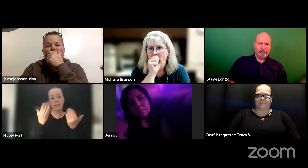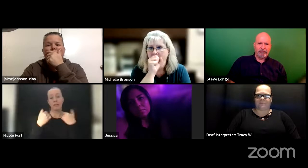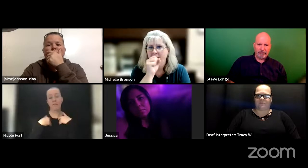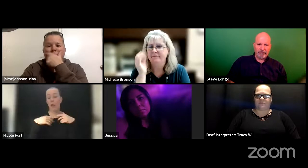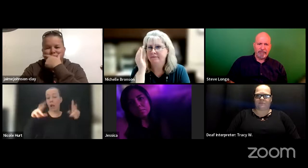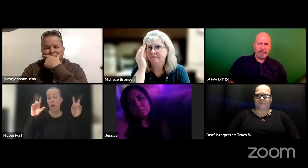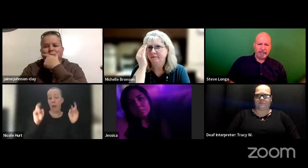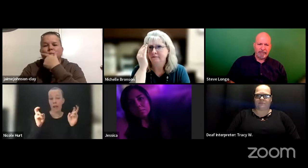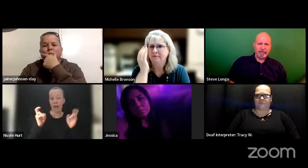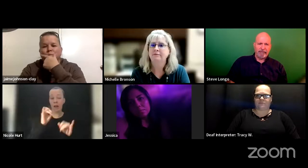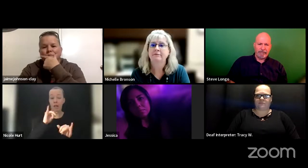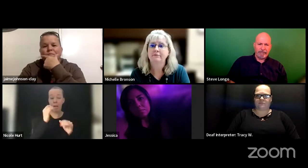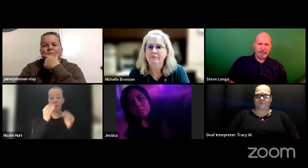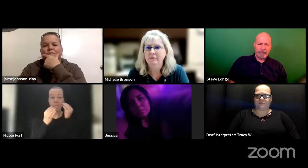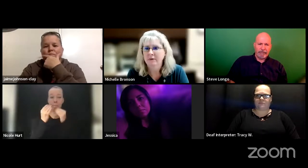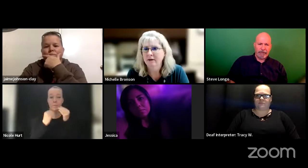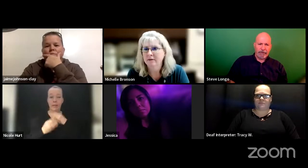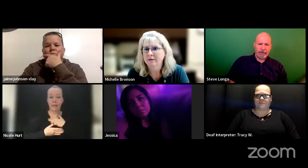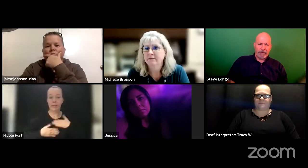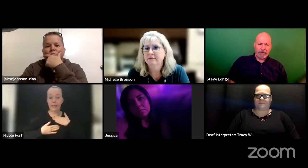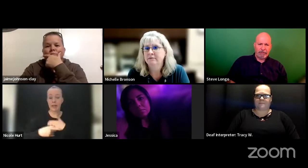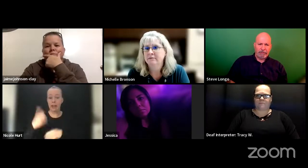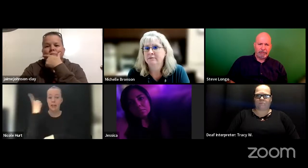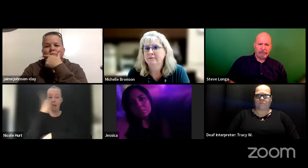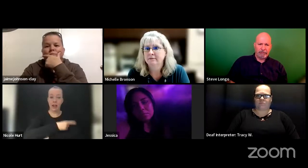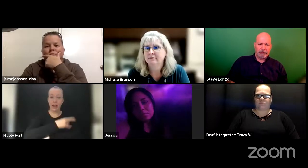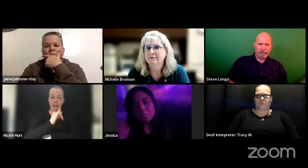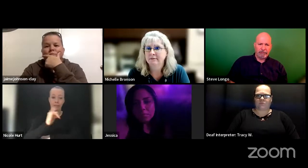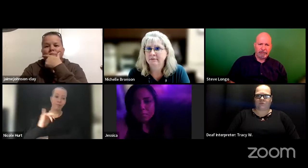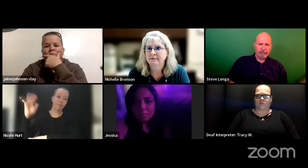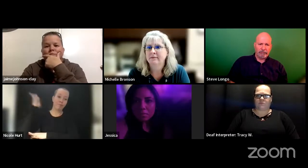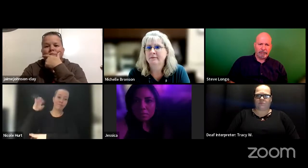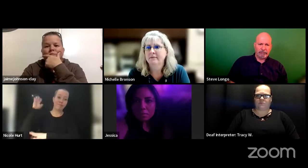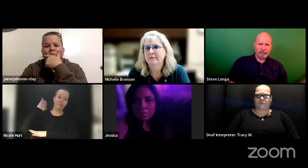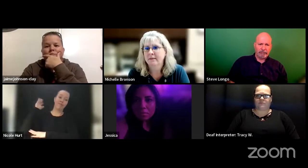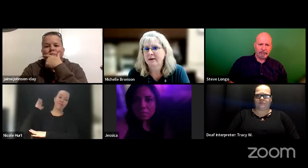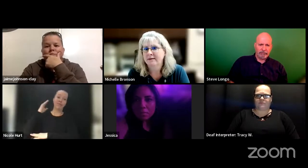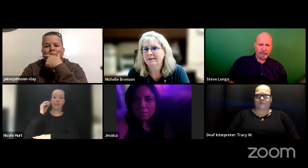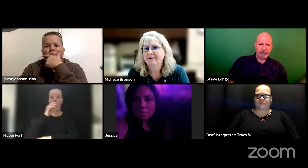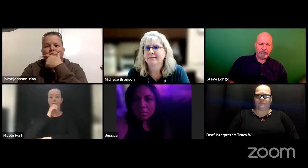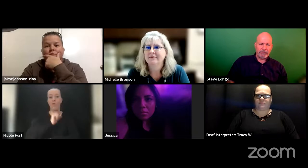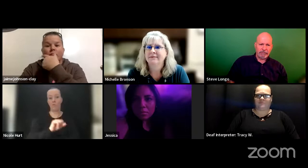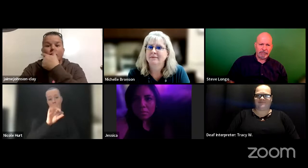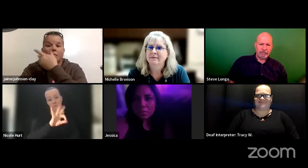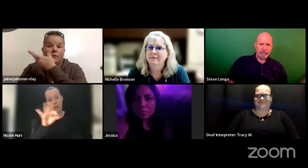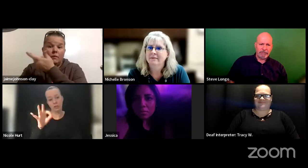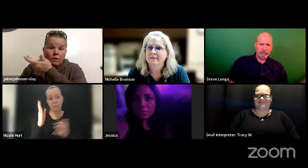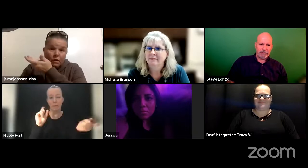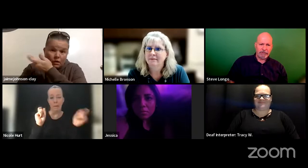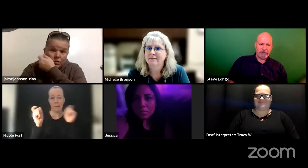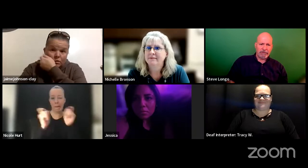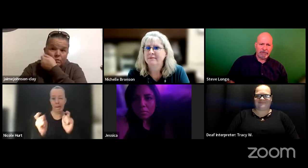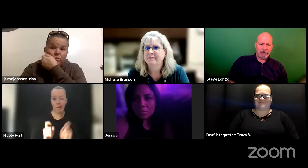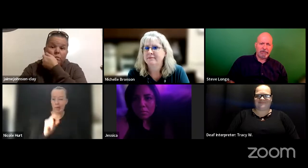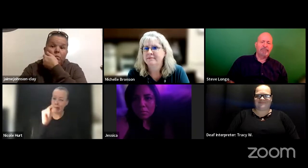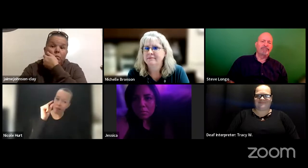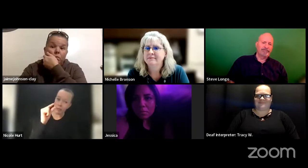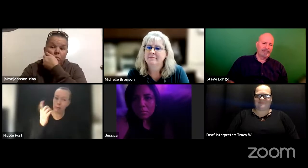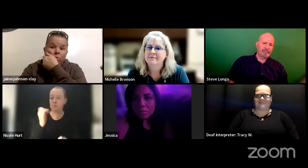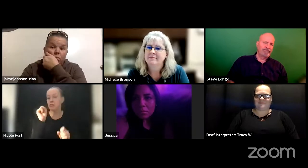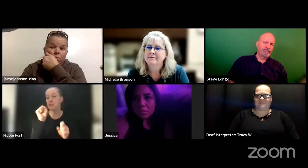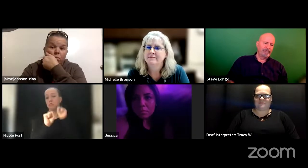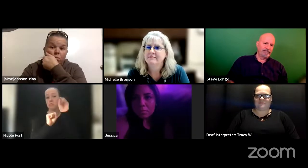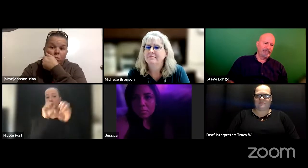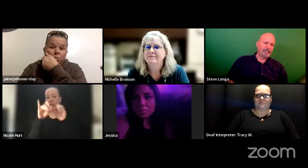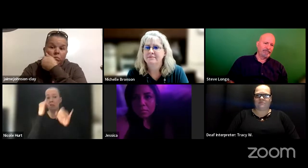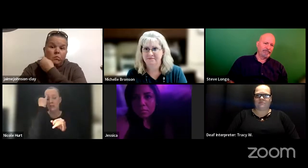It's more about that social time. And I mean, maybe it could be kind of like a picnic, like things